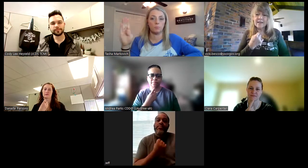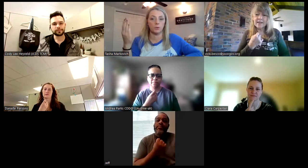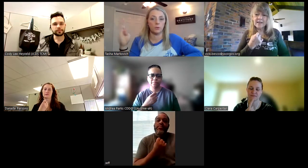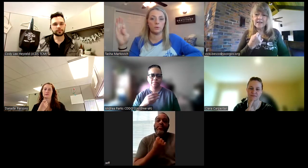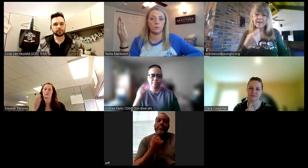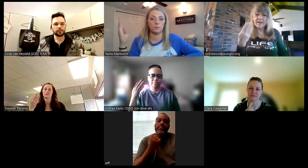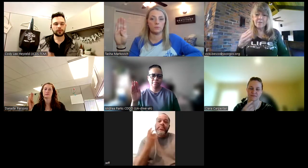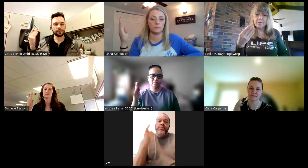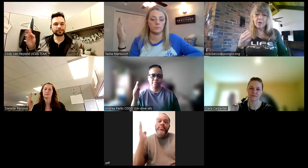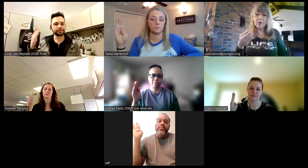blue,